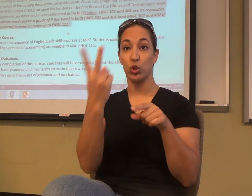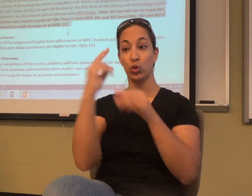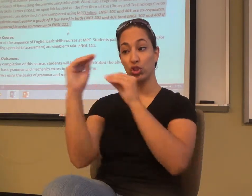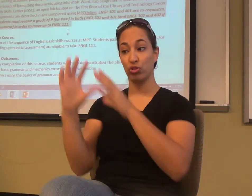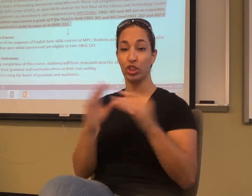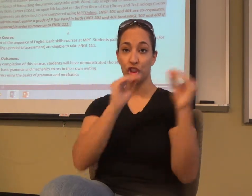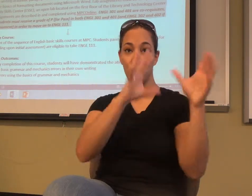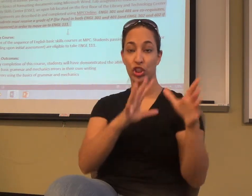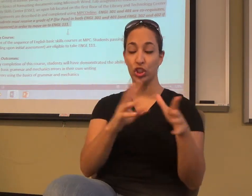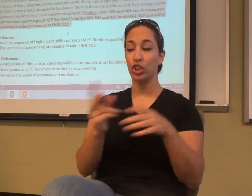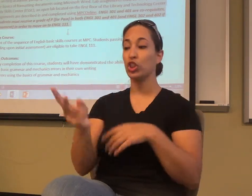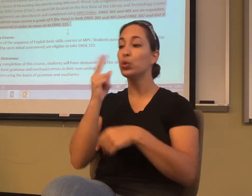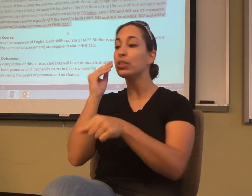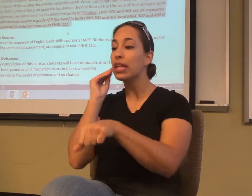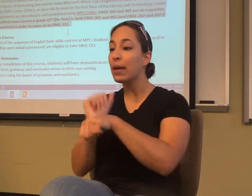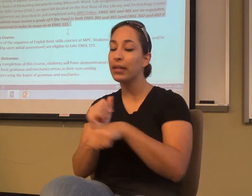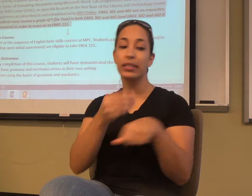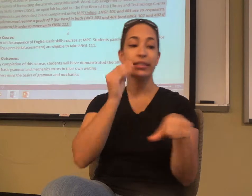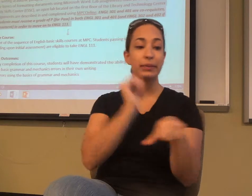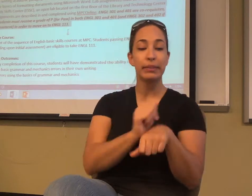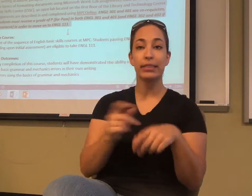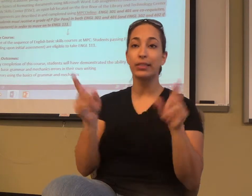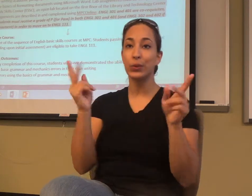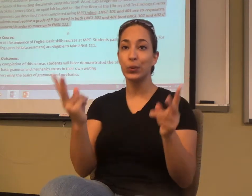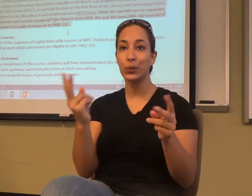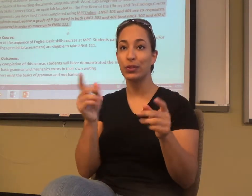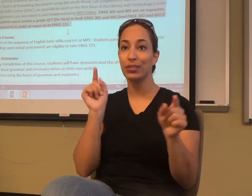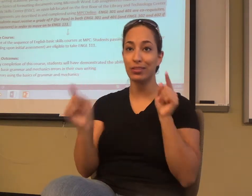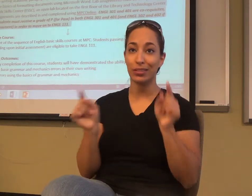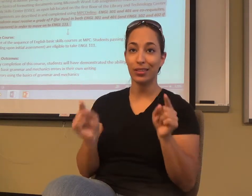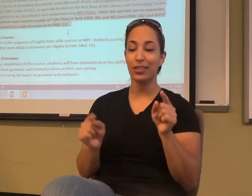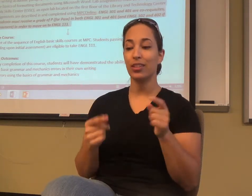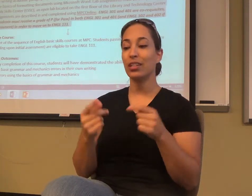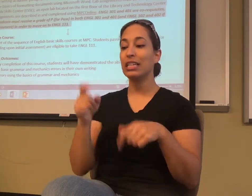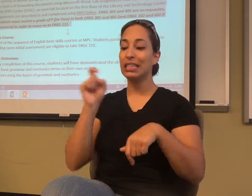of assignments, 2 courses for which you need to budget time from week to week,